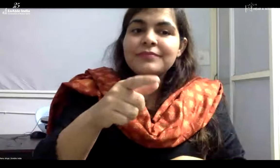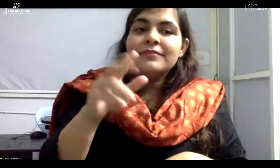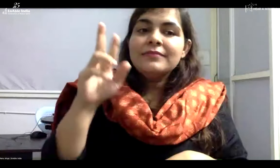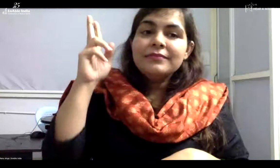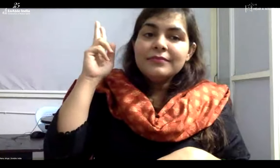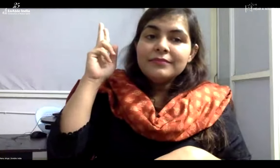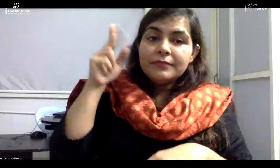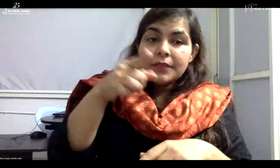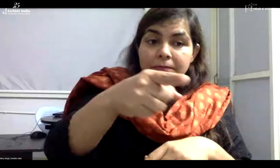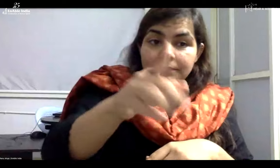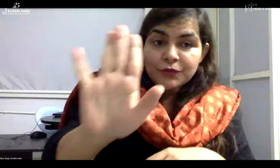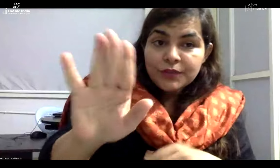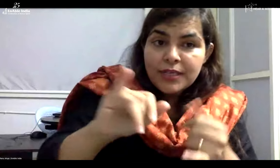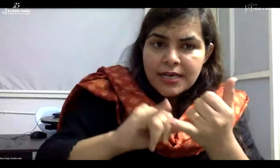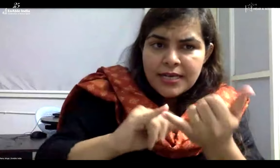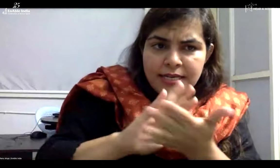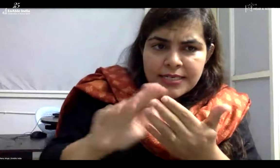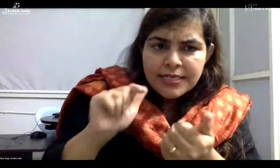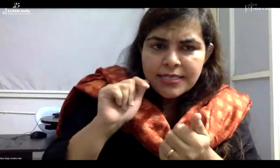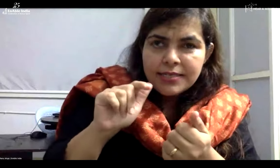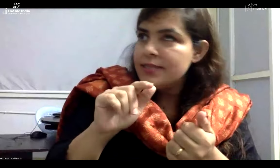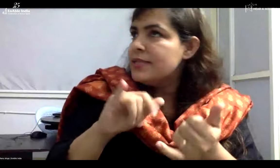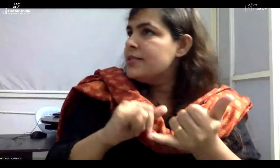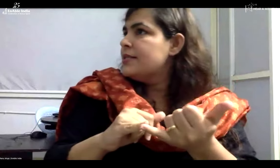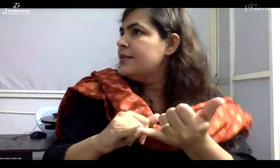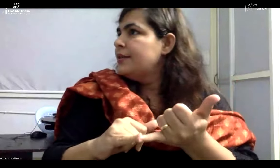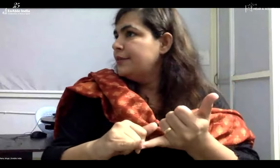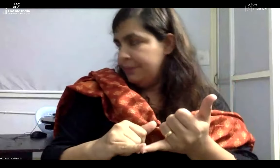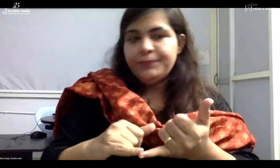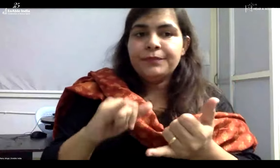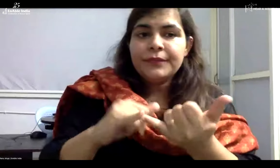Good, yeah. So, who would want to answer?